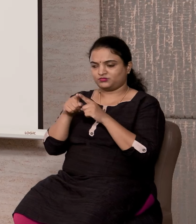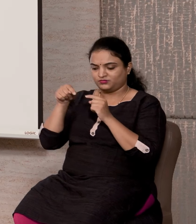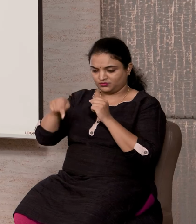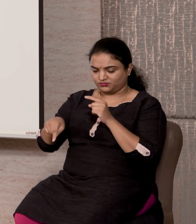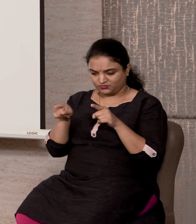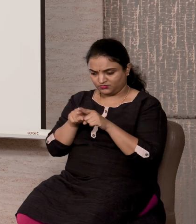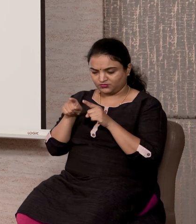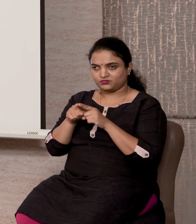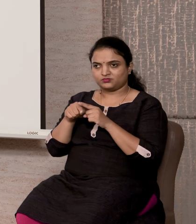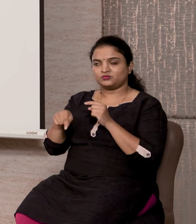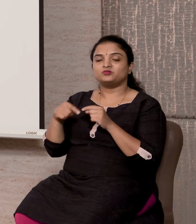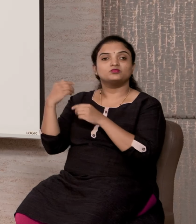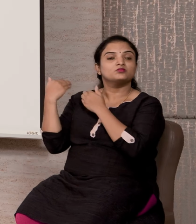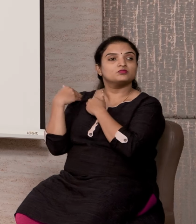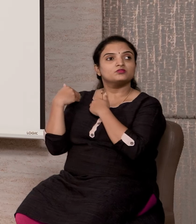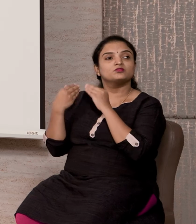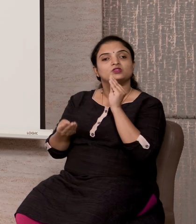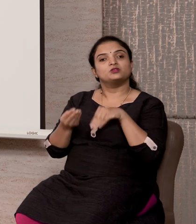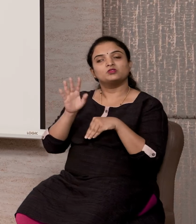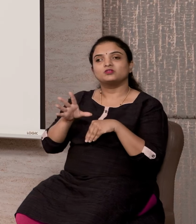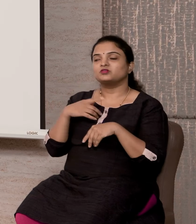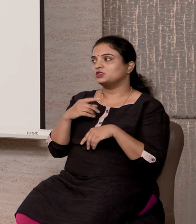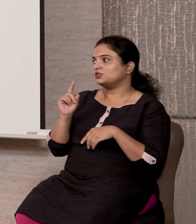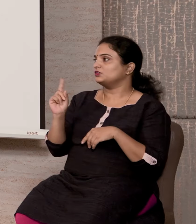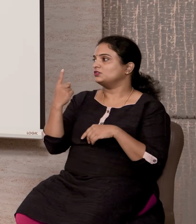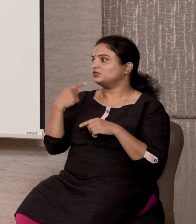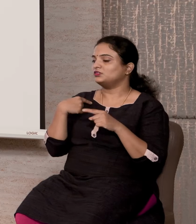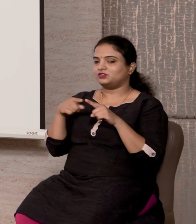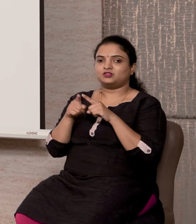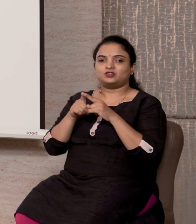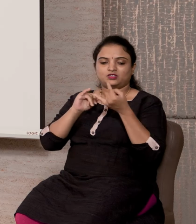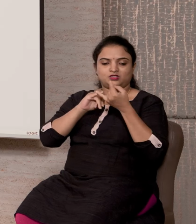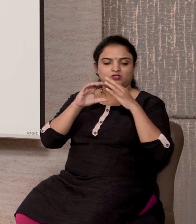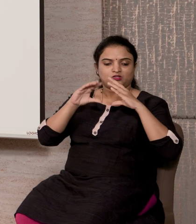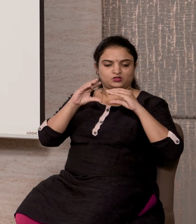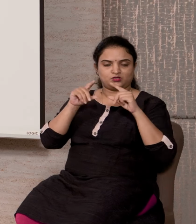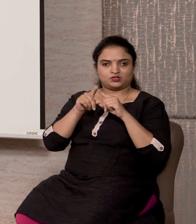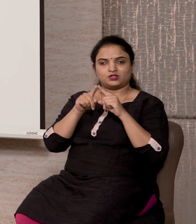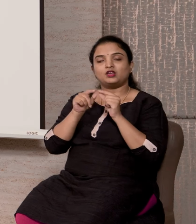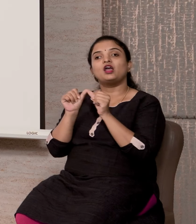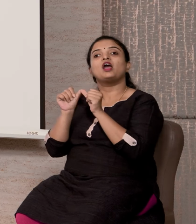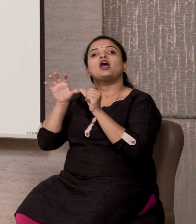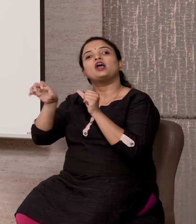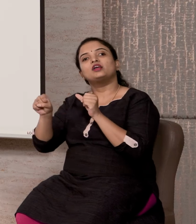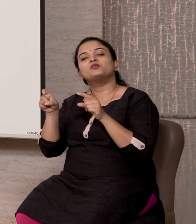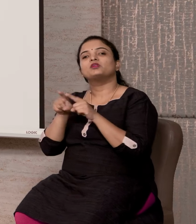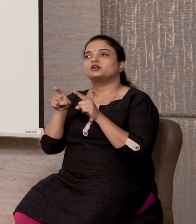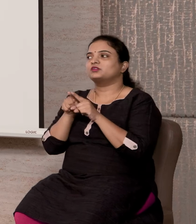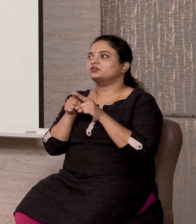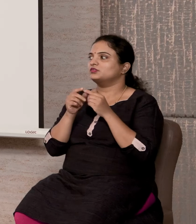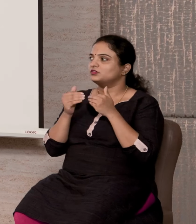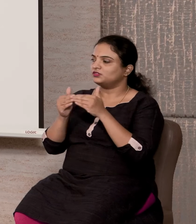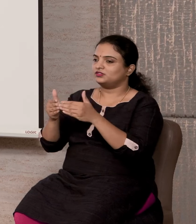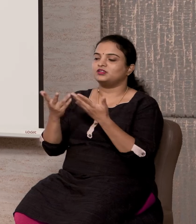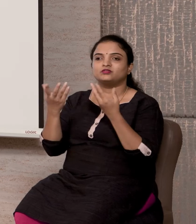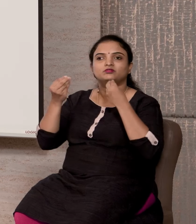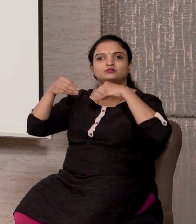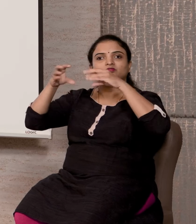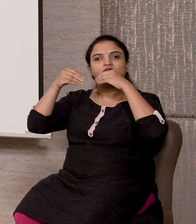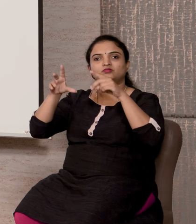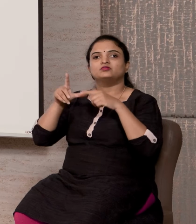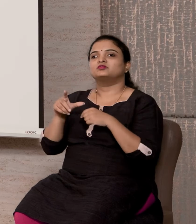3 predominant roles or 3 hats. So the first one being a software professional. I'm an accessibility SME at Salesforce Private